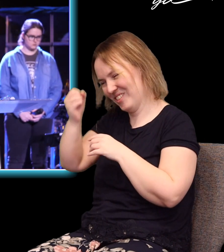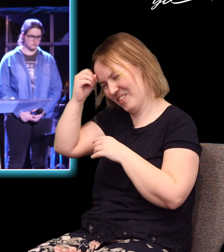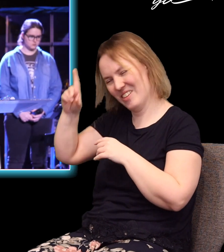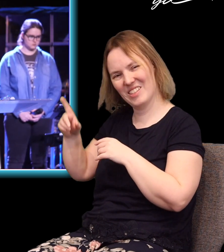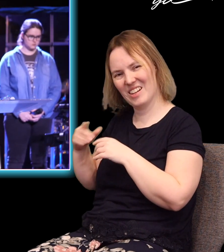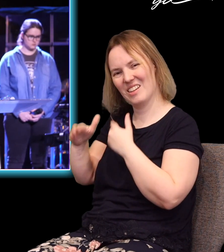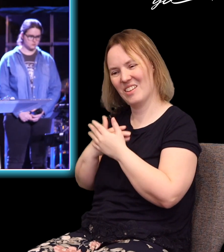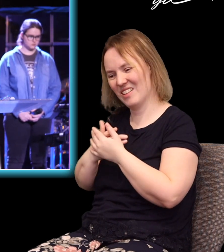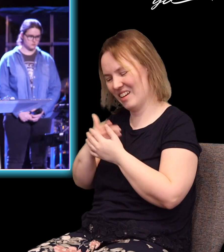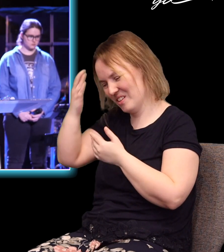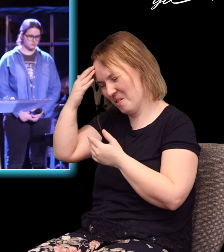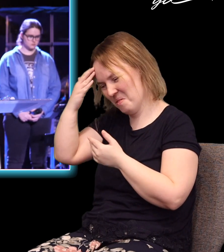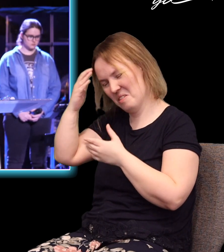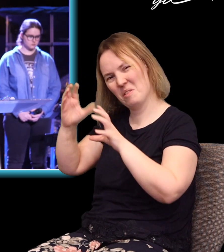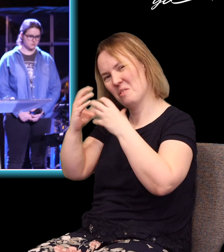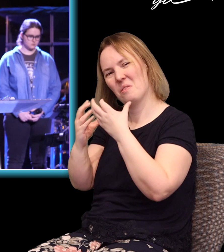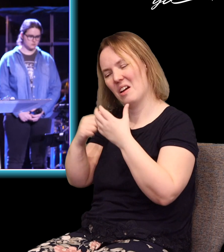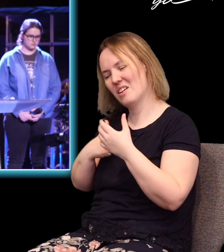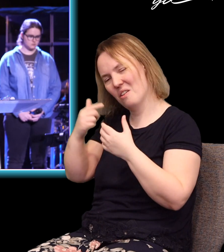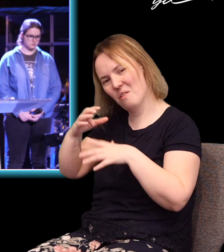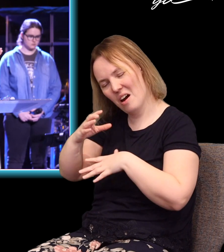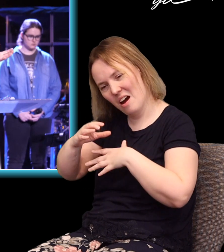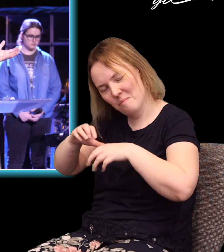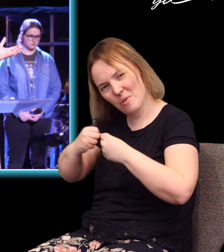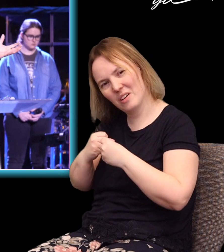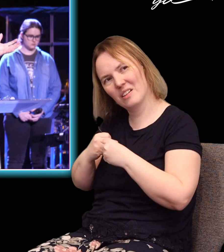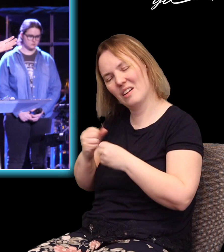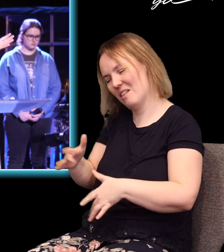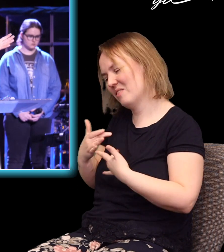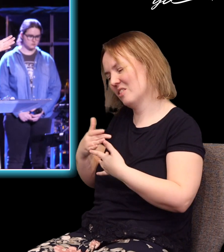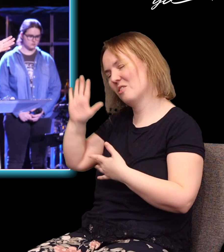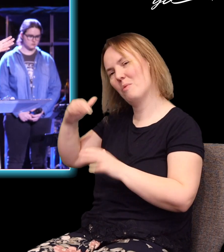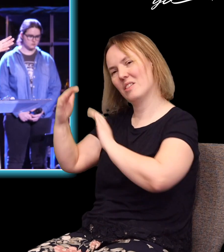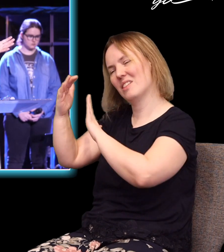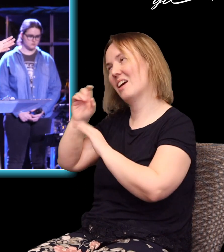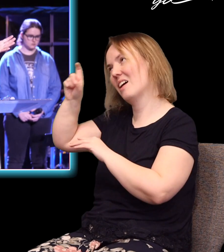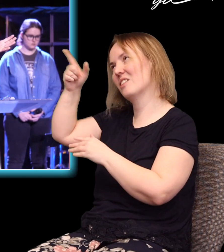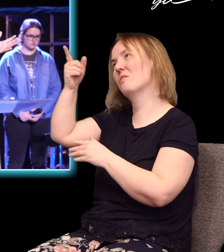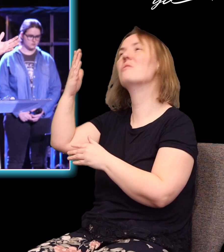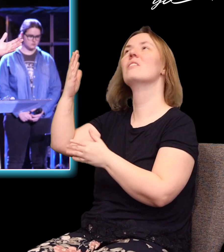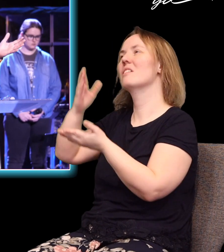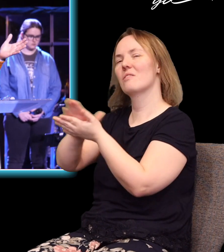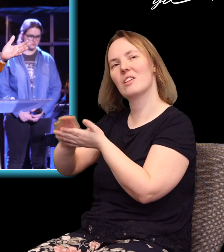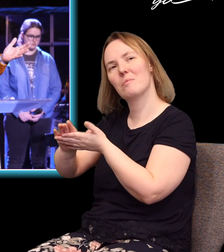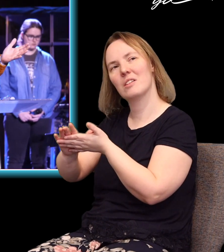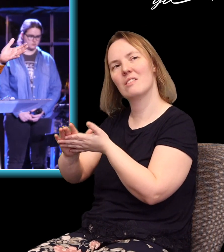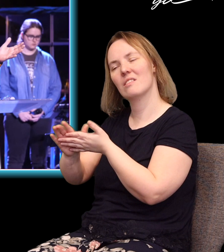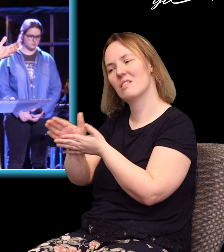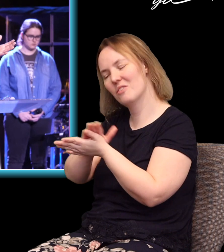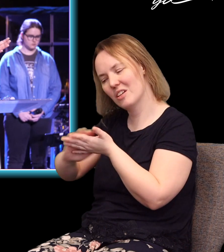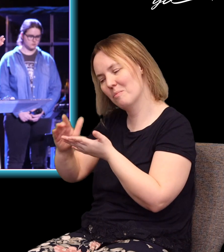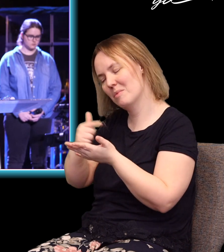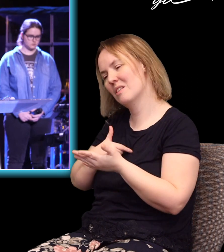know that I'm not whole, I'm broken, and I sense your presence this morning. I ask you to forgive me. Forgive me for living